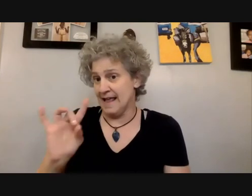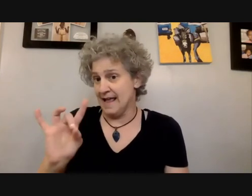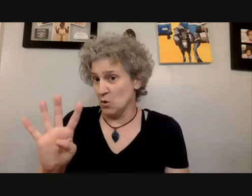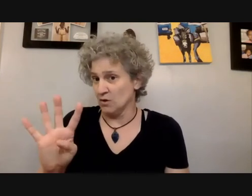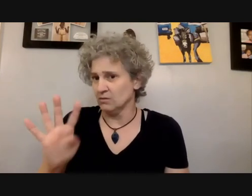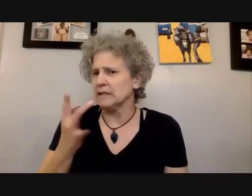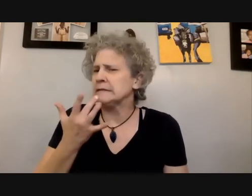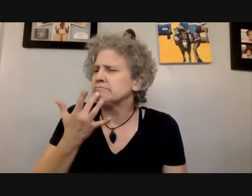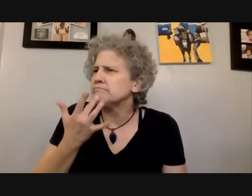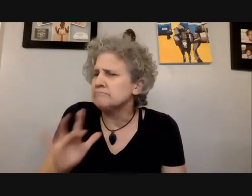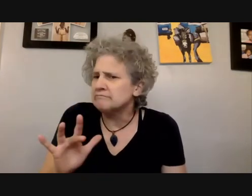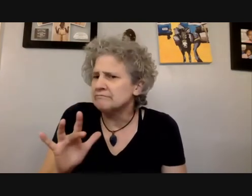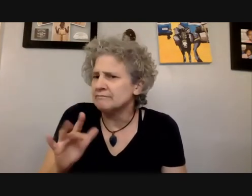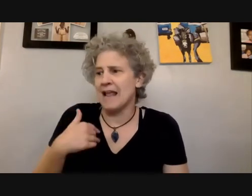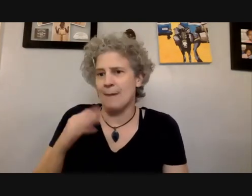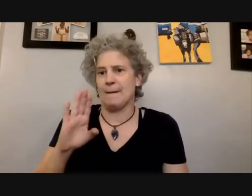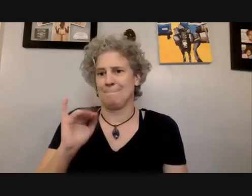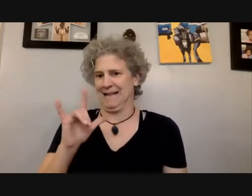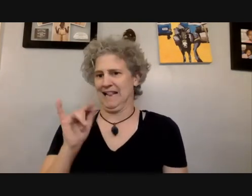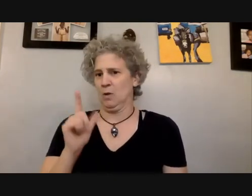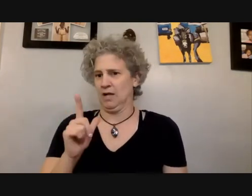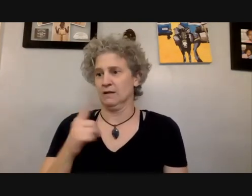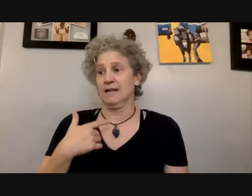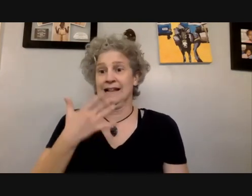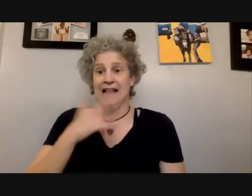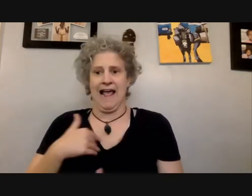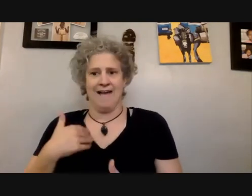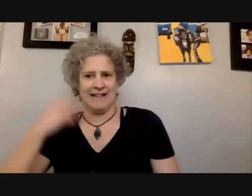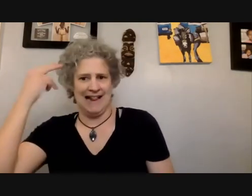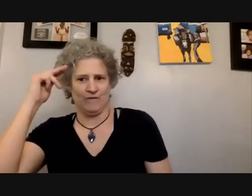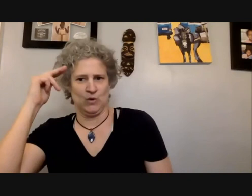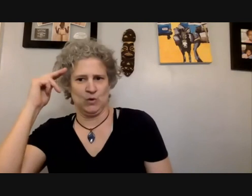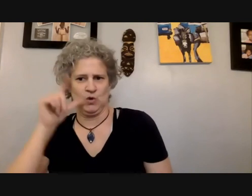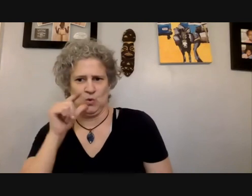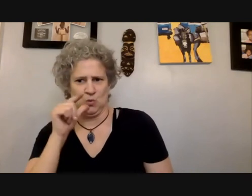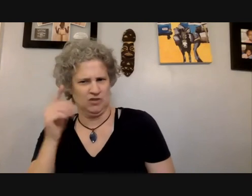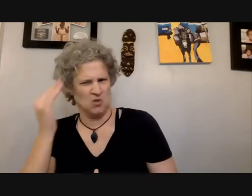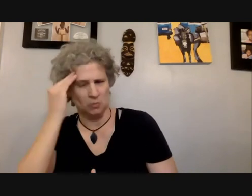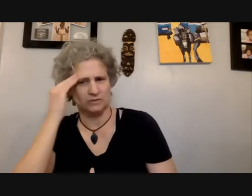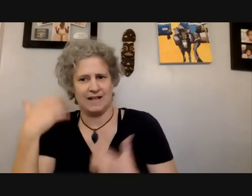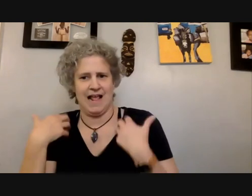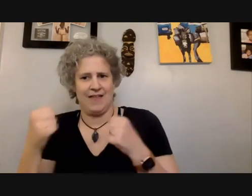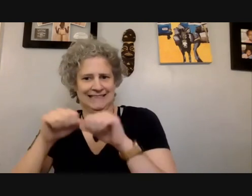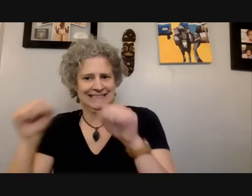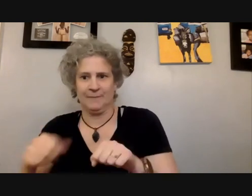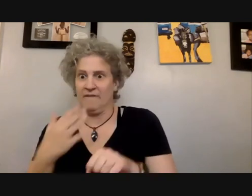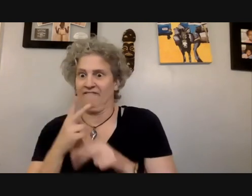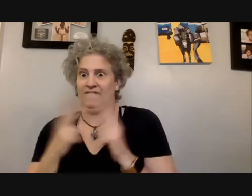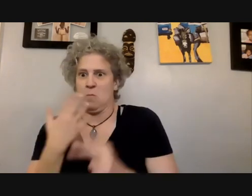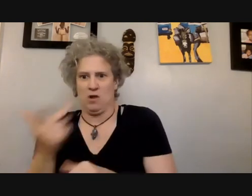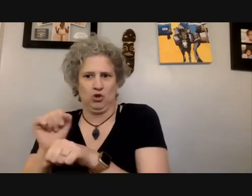don't want to take on. Now, to give you an example, my mother is 84.